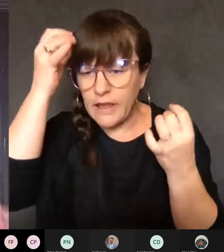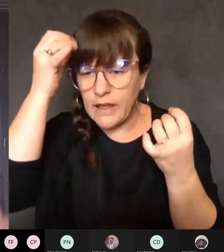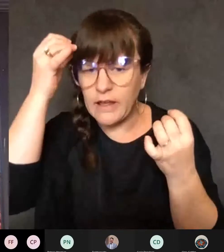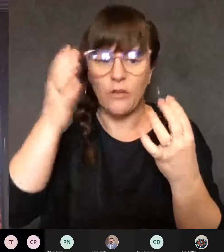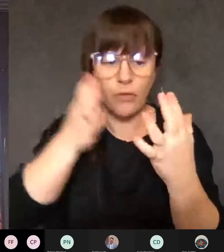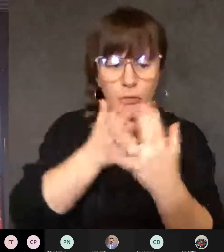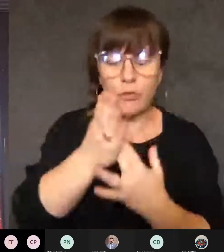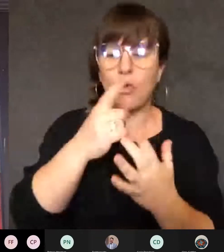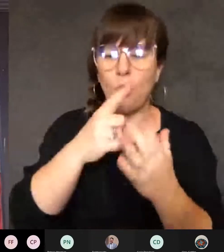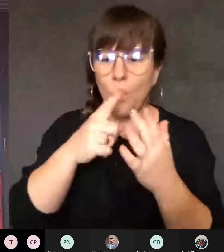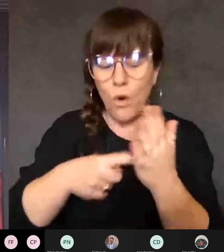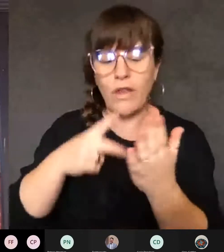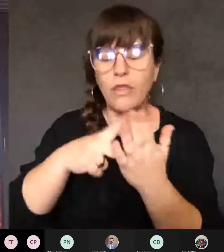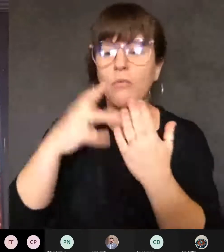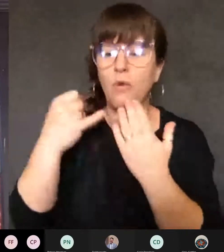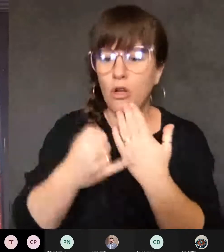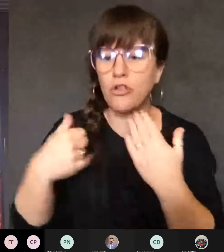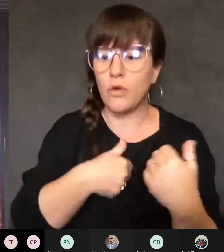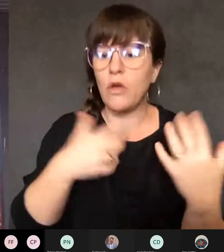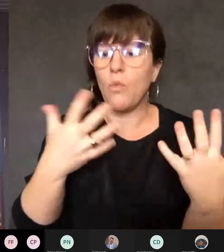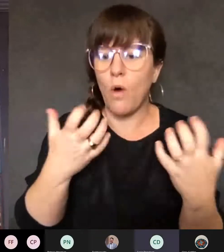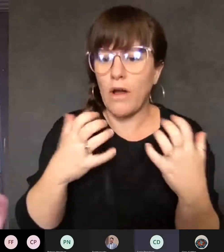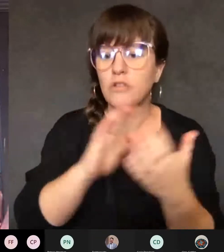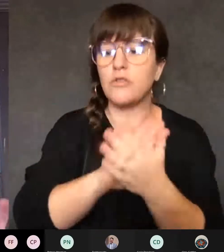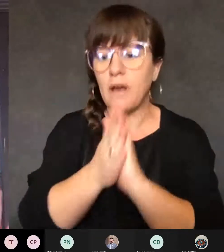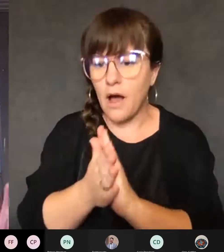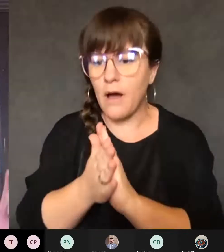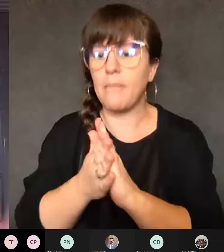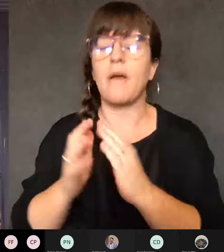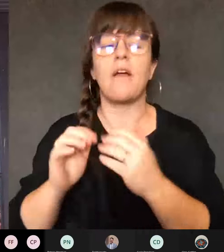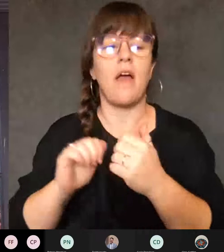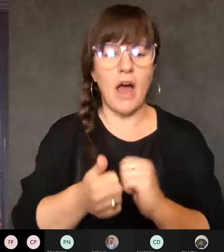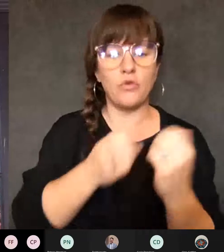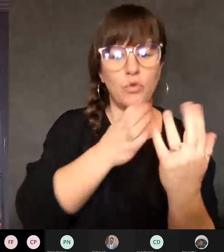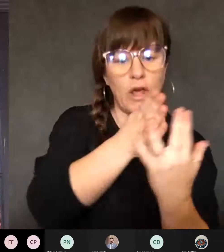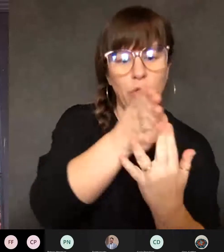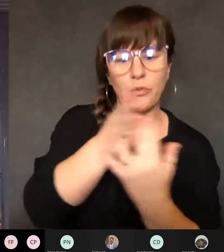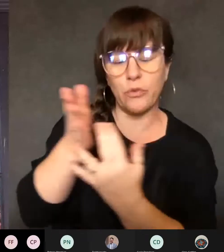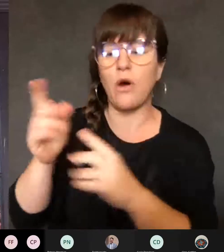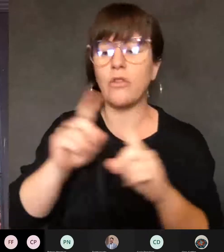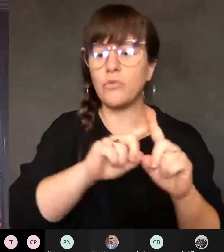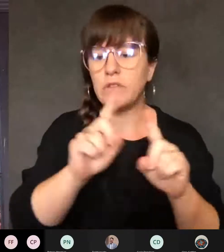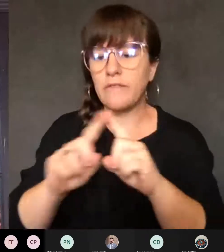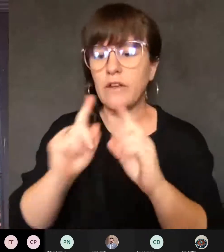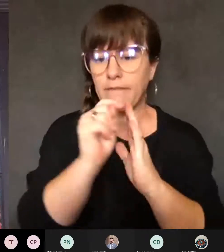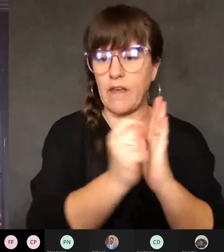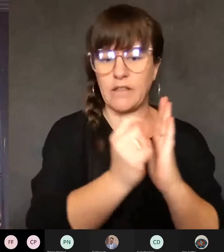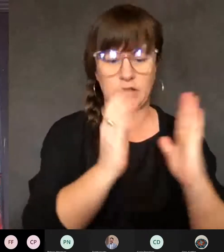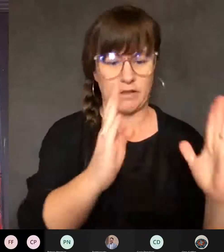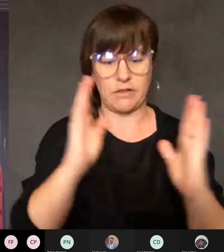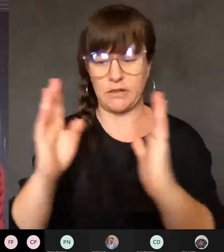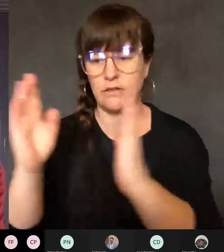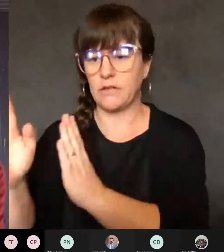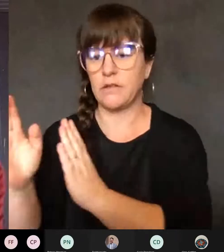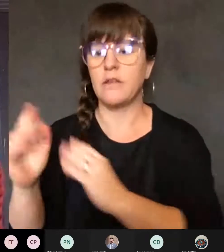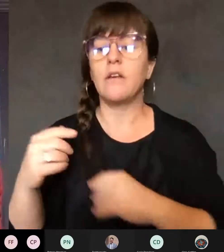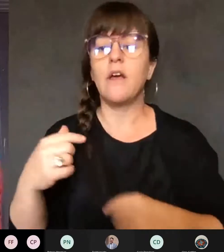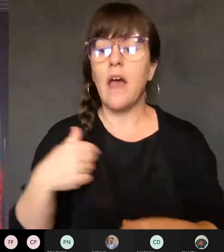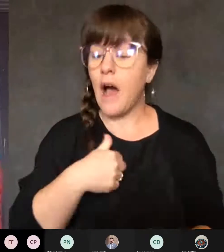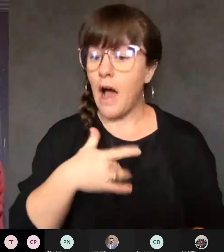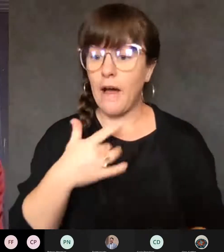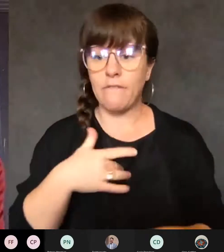to be, how we need to get through all of the different phases. And I feel very confident with the group that Campus Works that we've